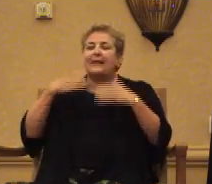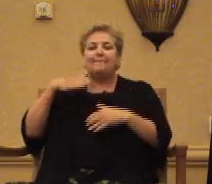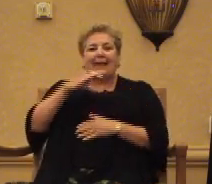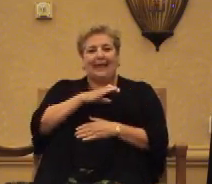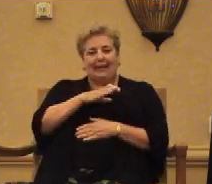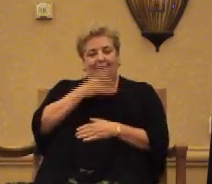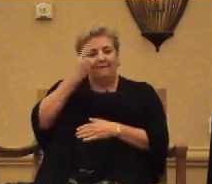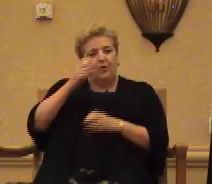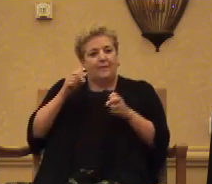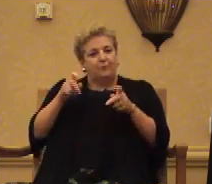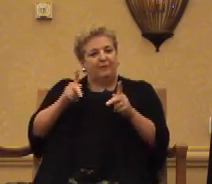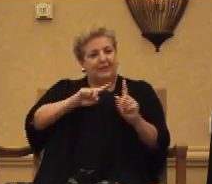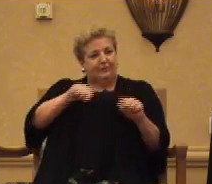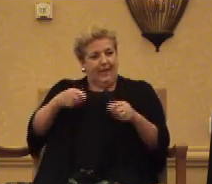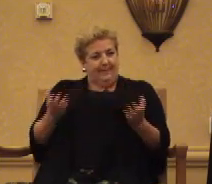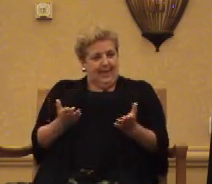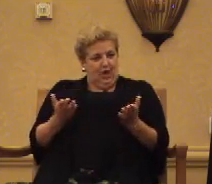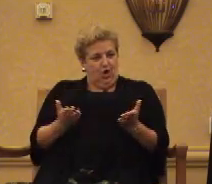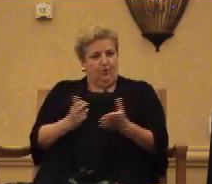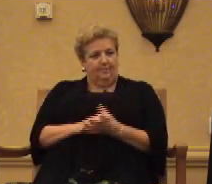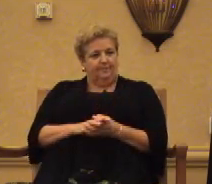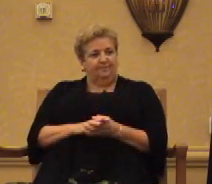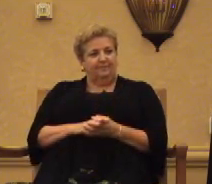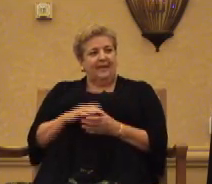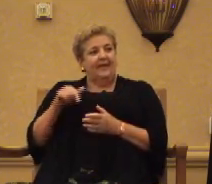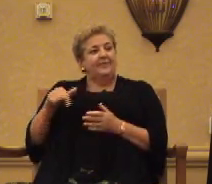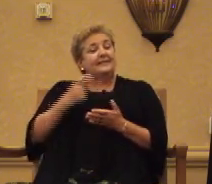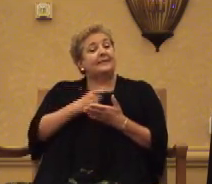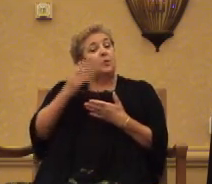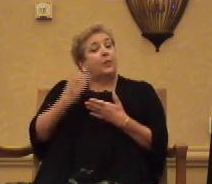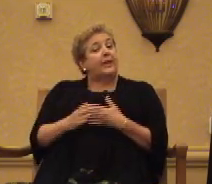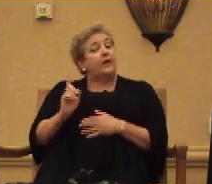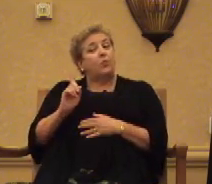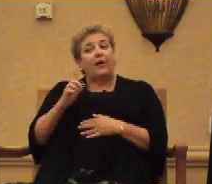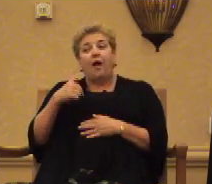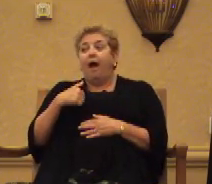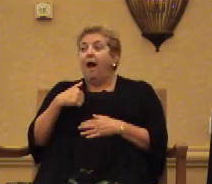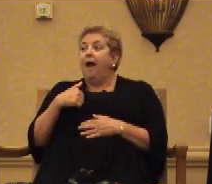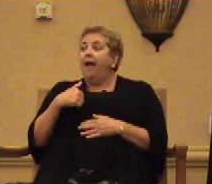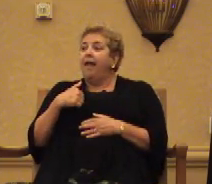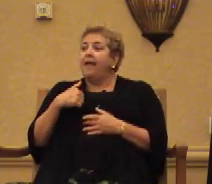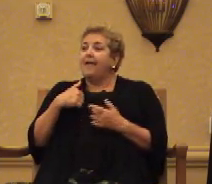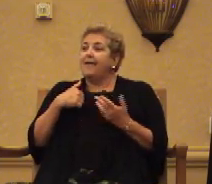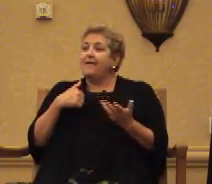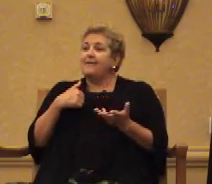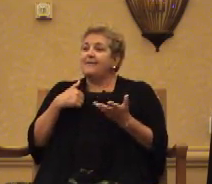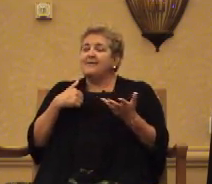of coming down here. This is a weekend where I'm spending a weekend with a lot of old friends.